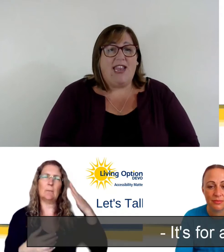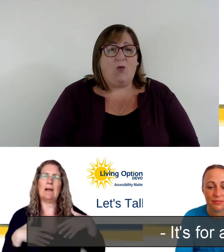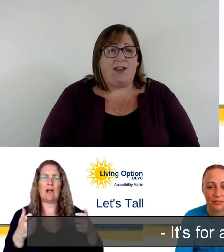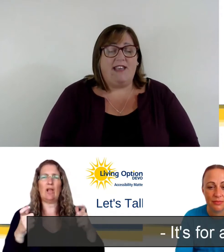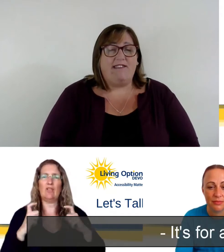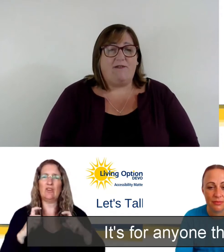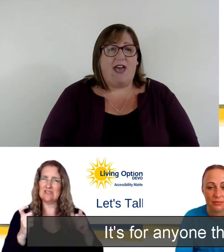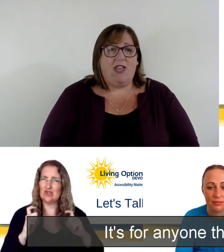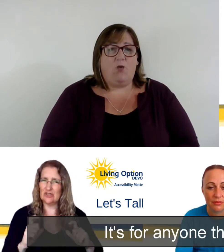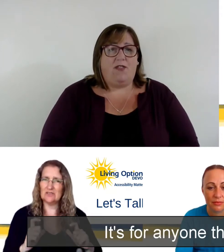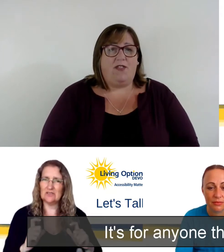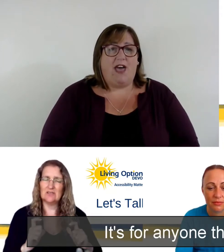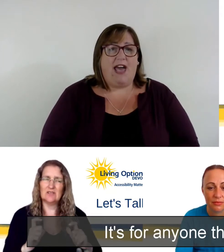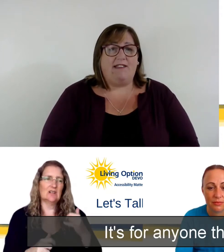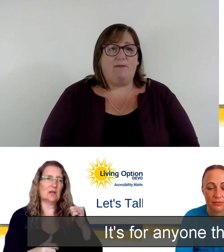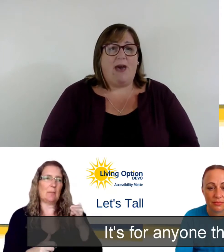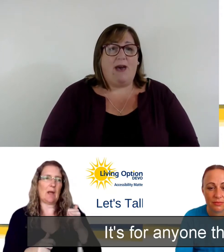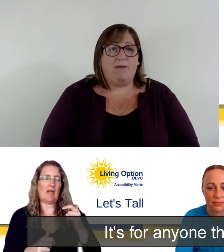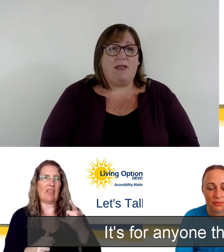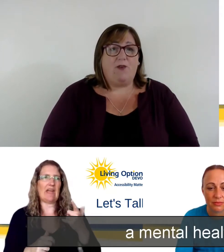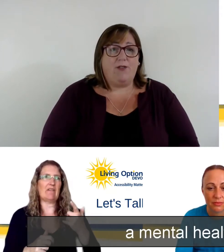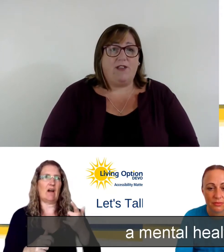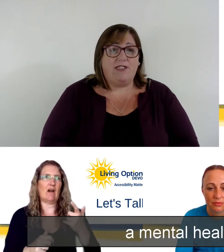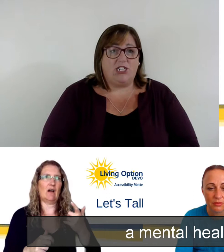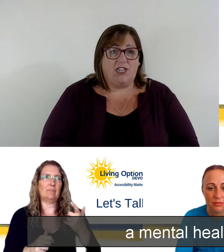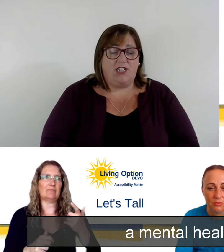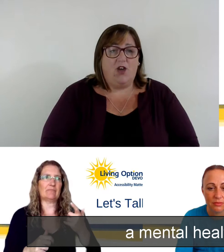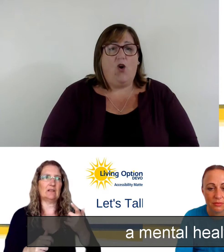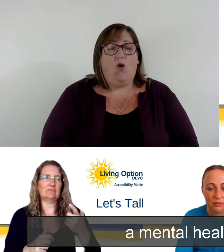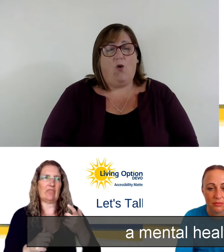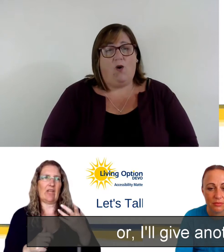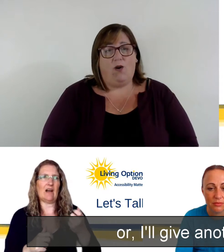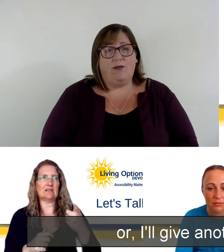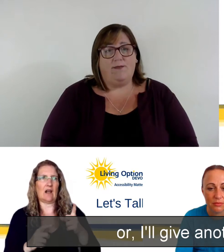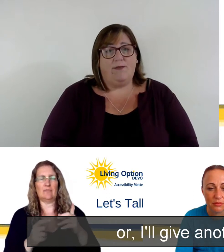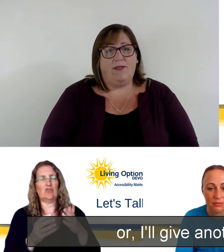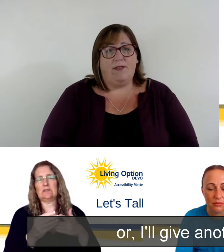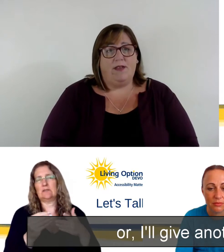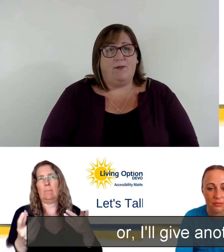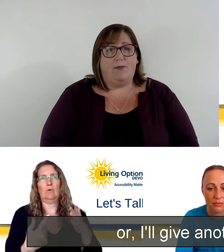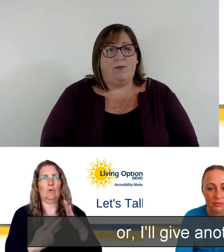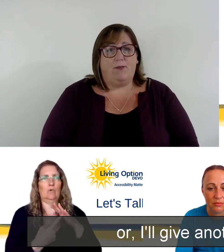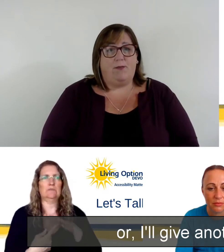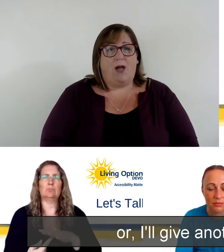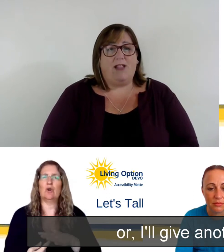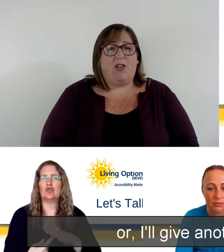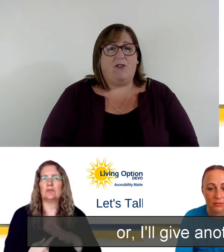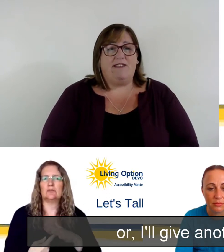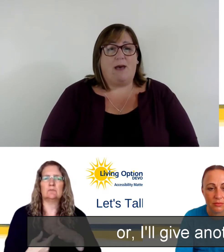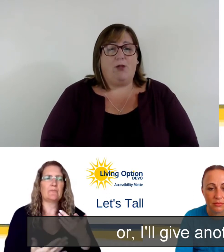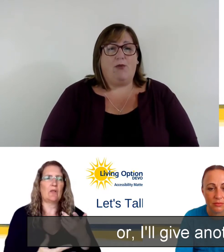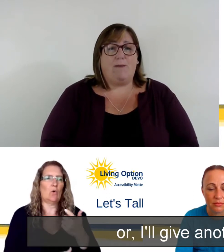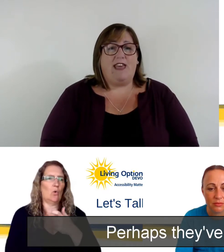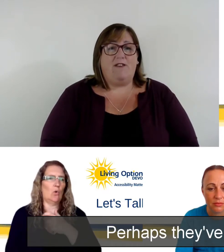It's for anyone. It's for anyone that has perhaps a mental health condition, or I'll give